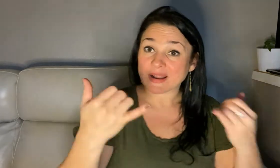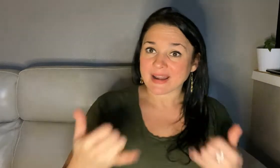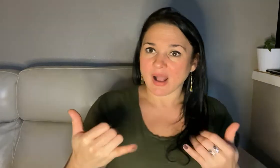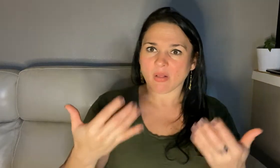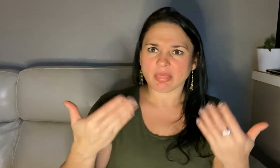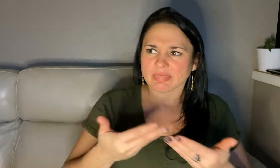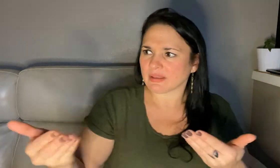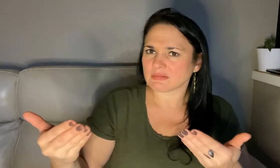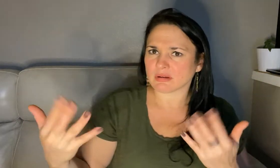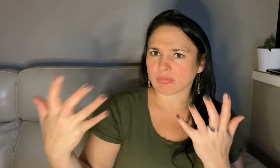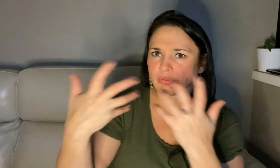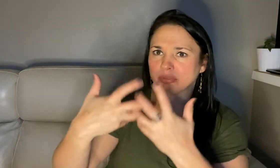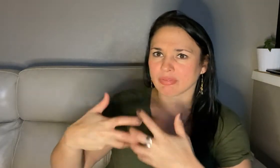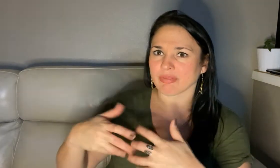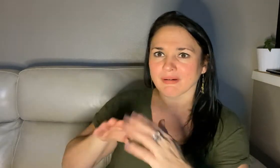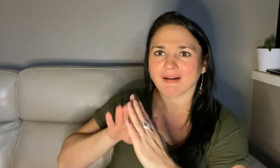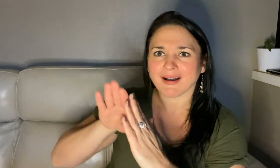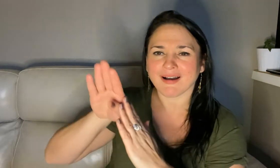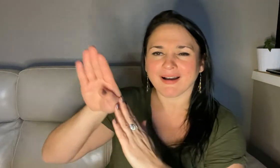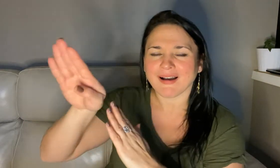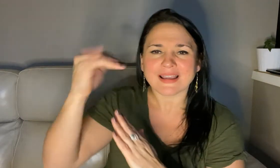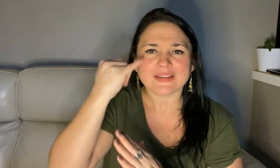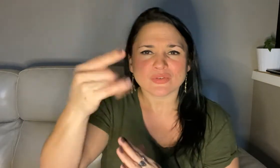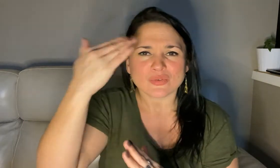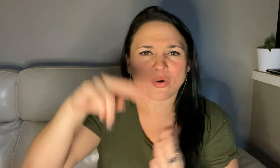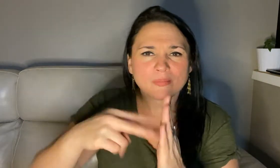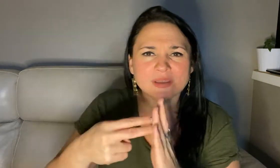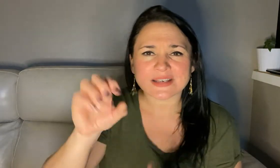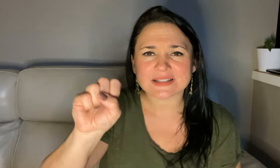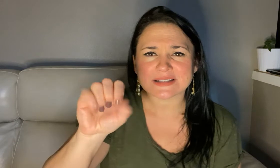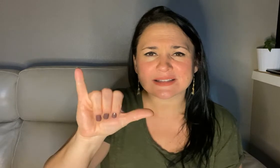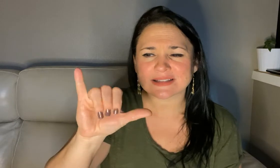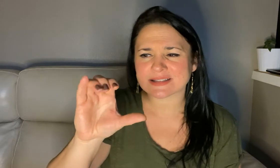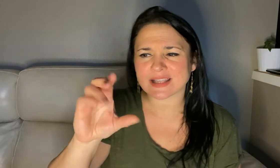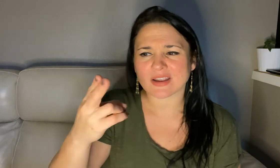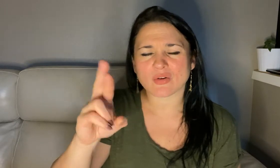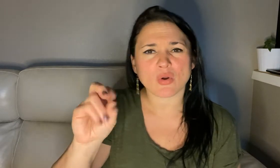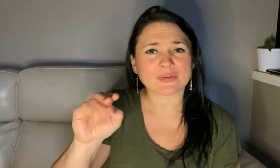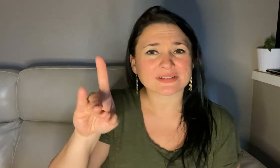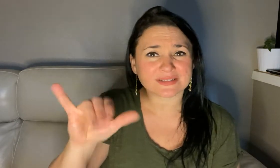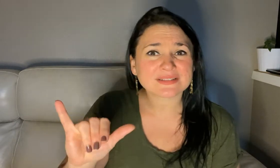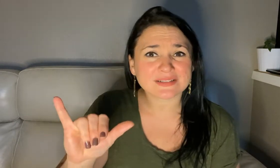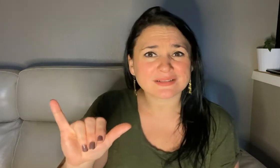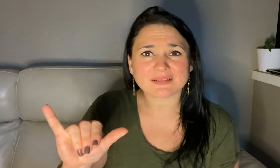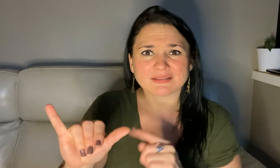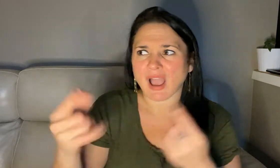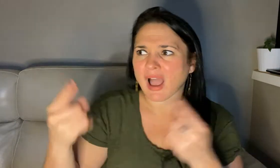it's the same consistent one. You don't have the it's not satisfying you. Find something new. Know your purpose. You know, if you